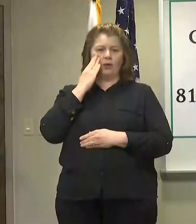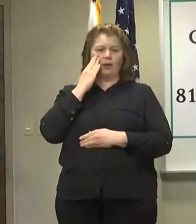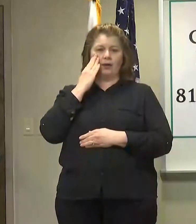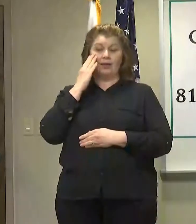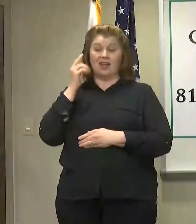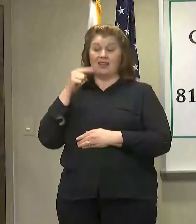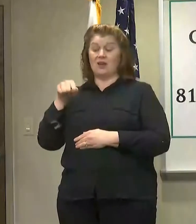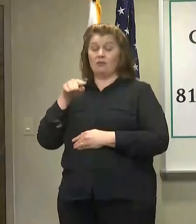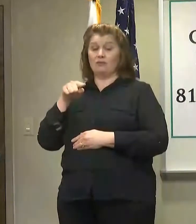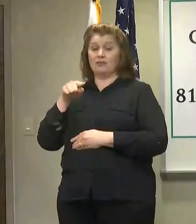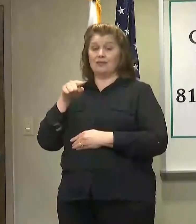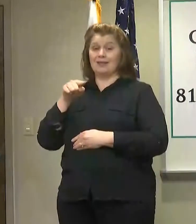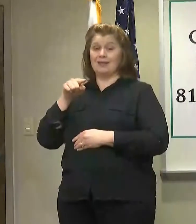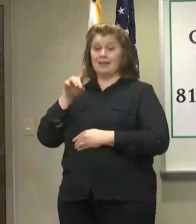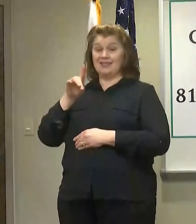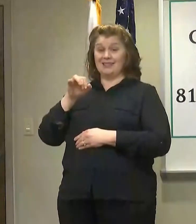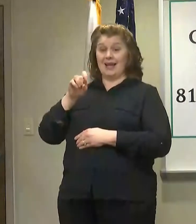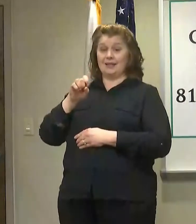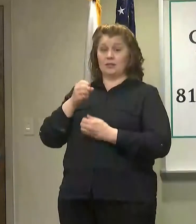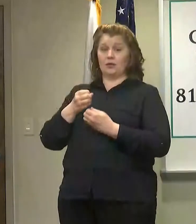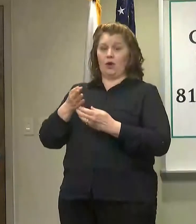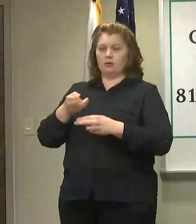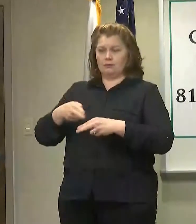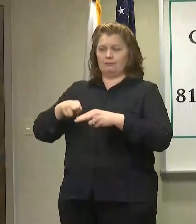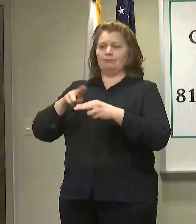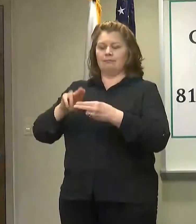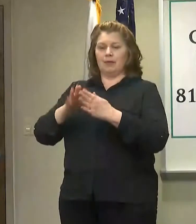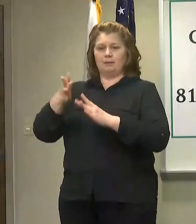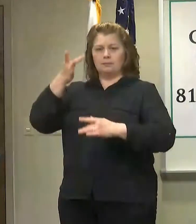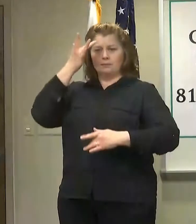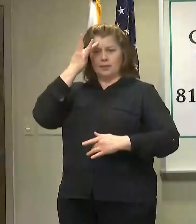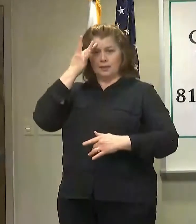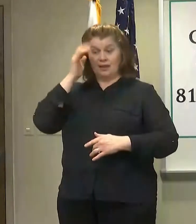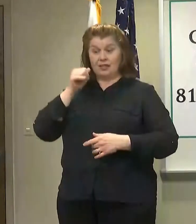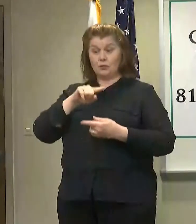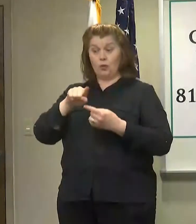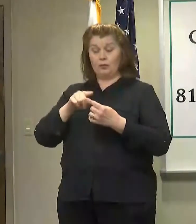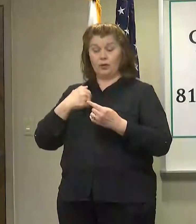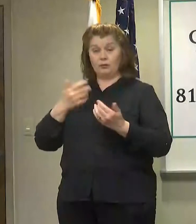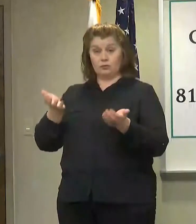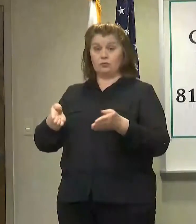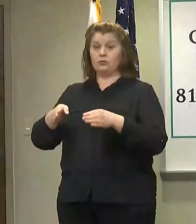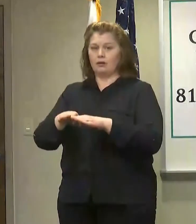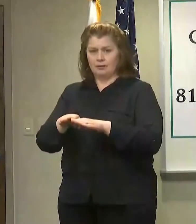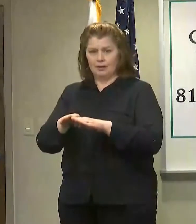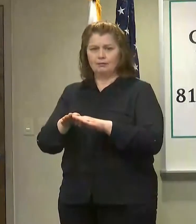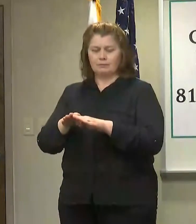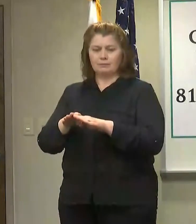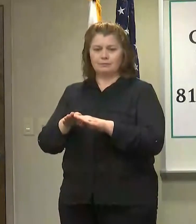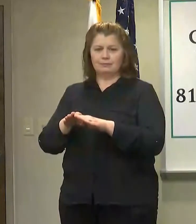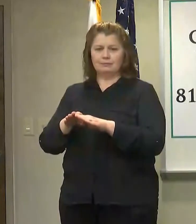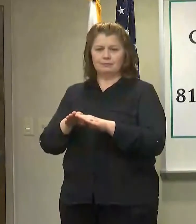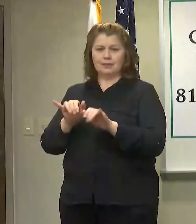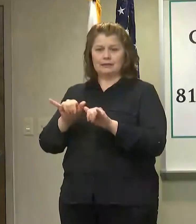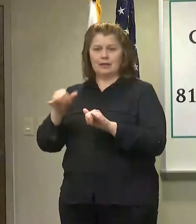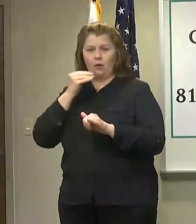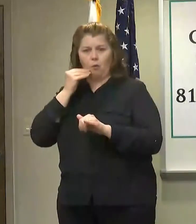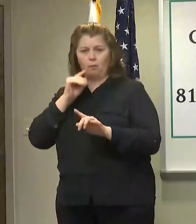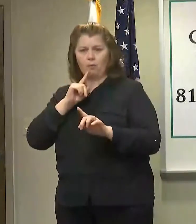peak potentials. And this is when we were shut down. So understand, we have had some outbreak and peaks in infection